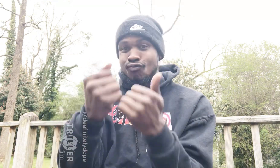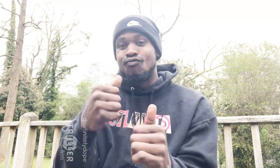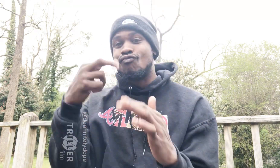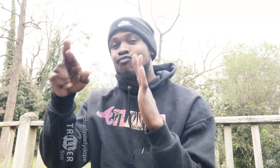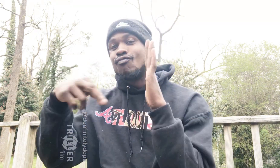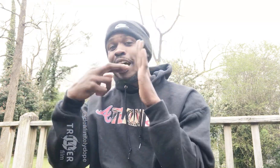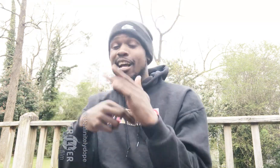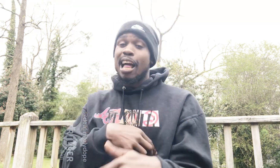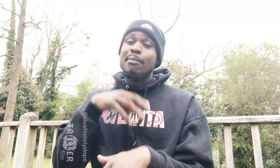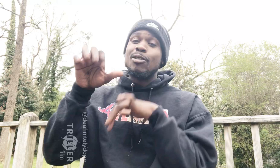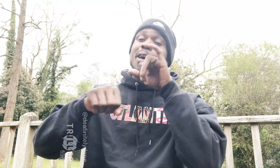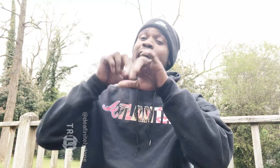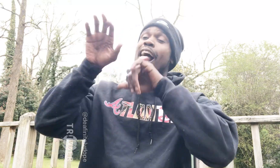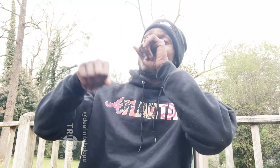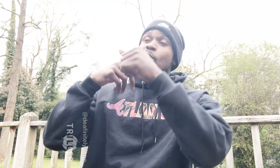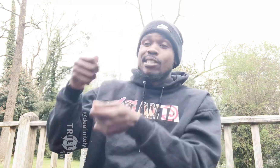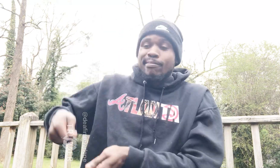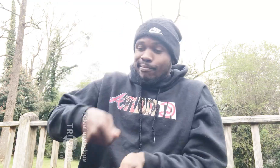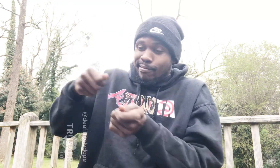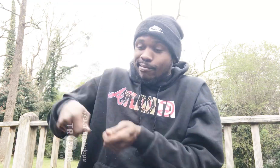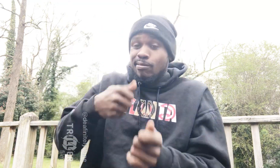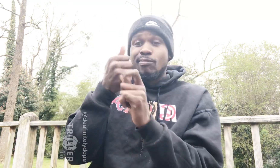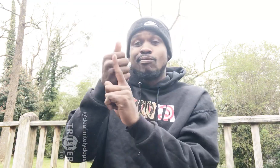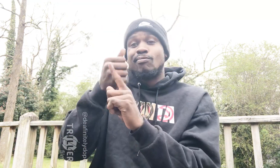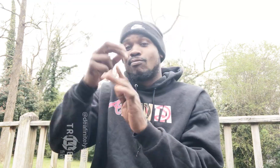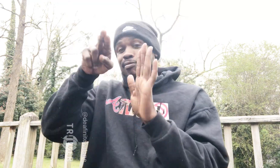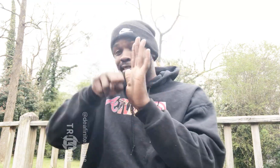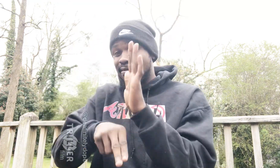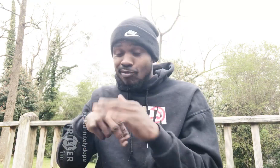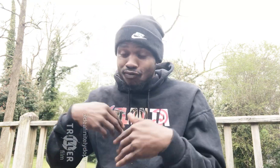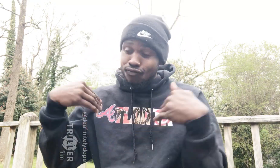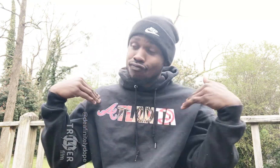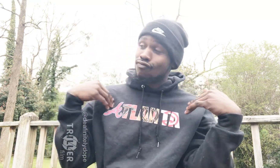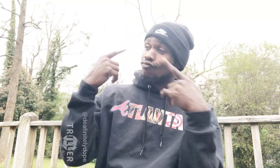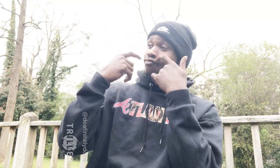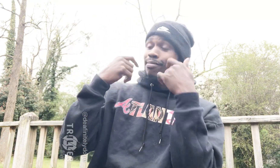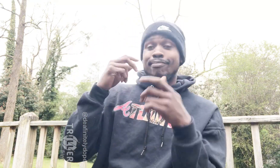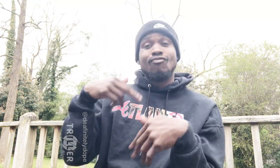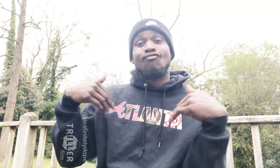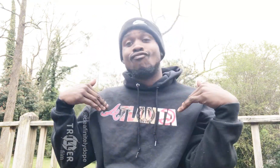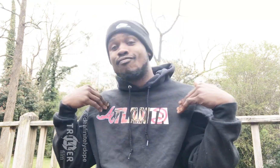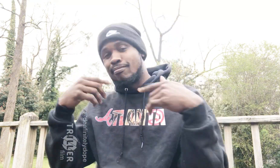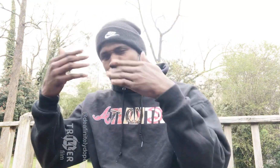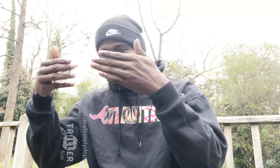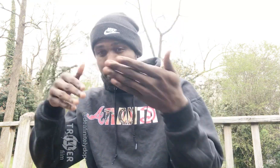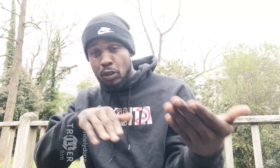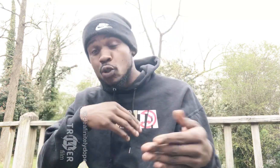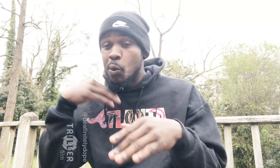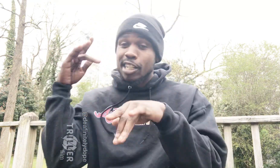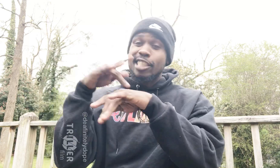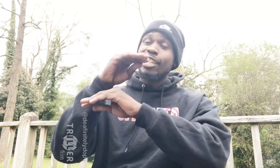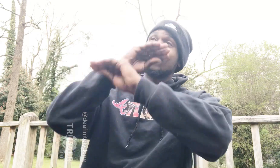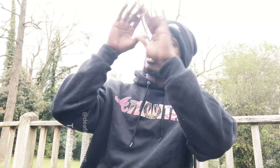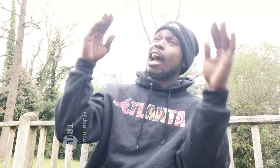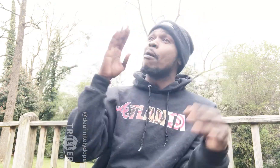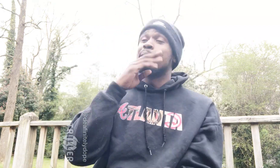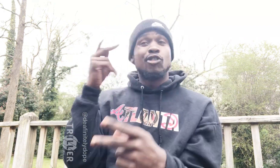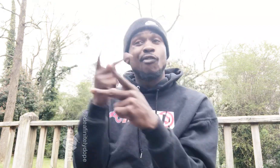role. Climb your own ladder or you dig your own hole. You sit around crying, that's like sitting around dying. You wanna touch the sky, bitch, you figure